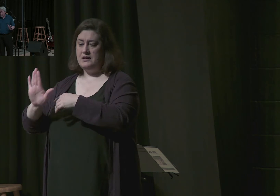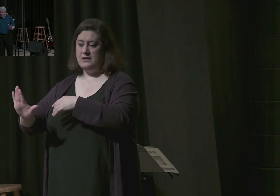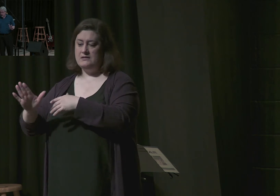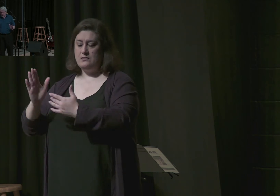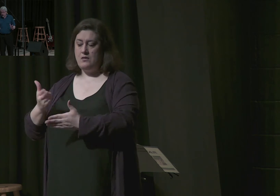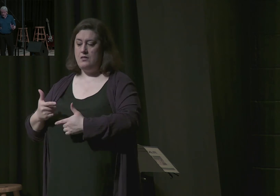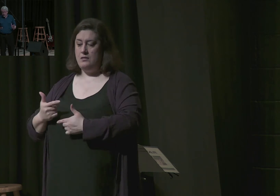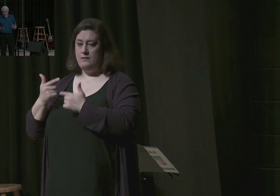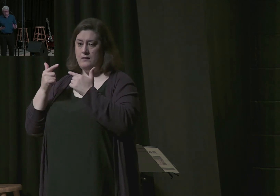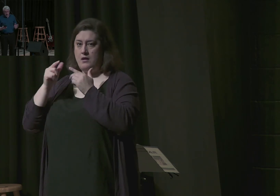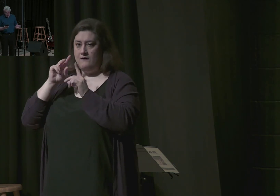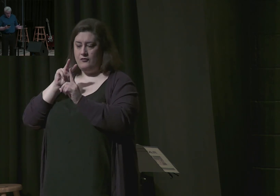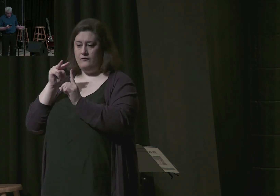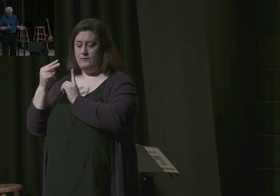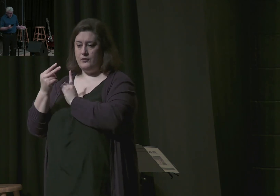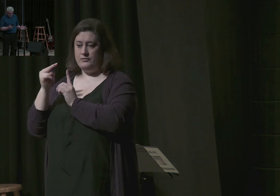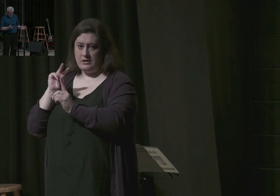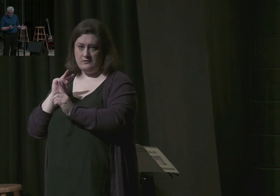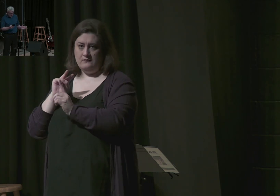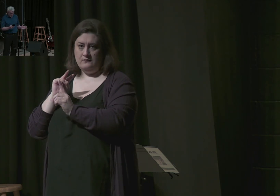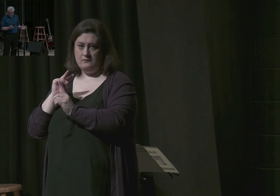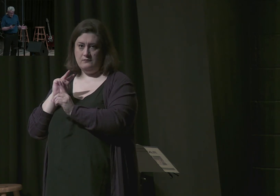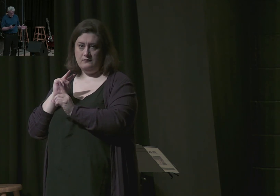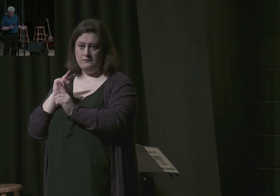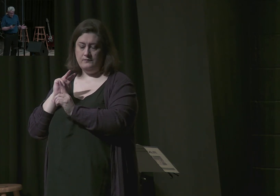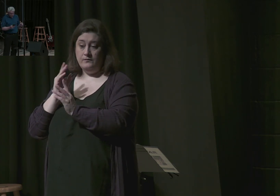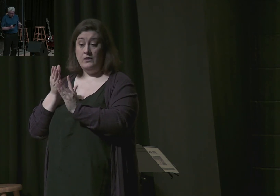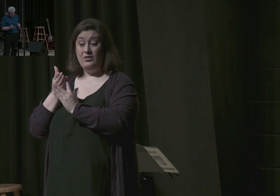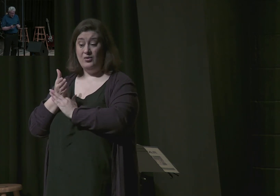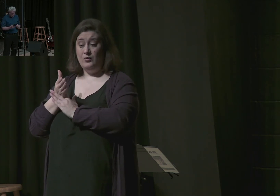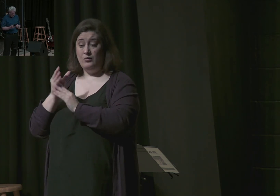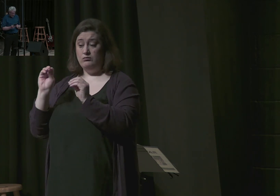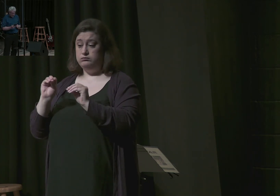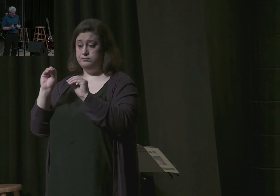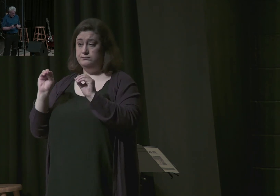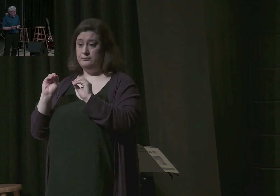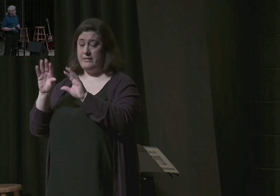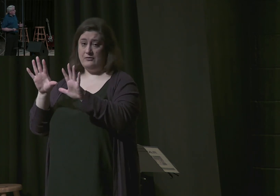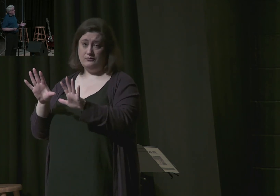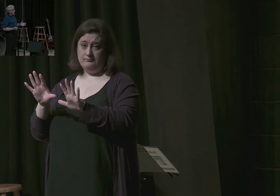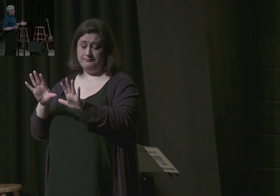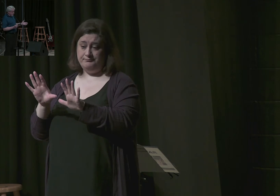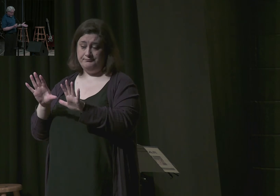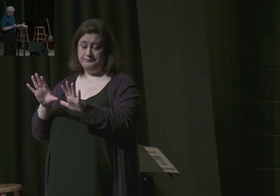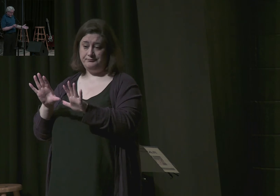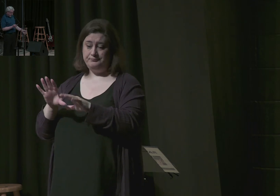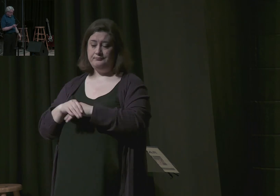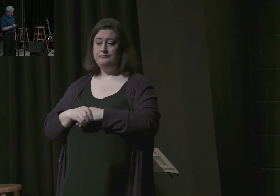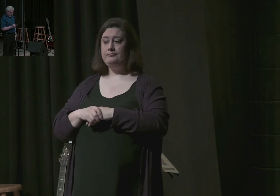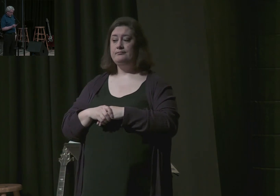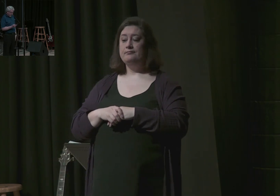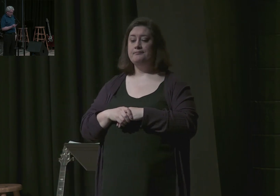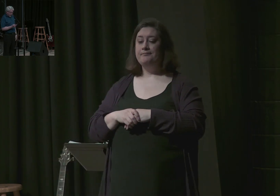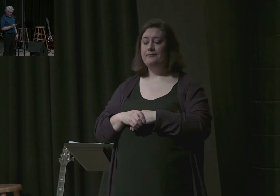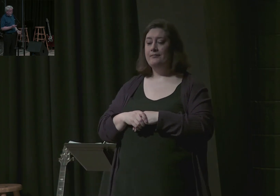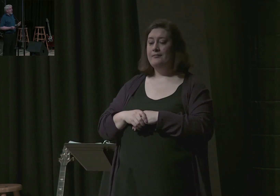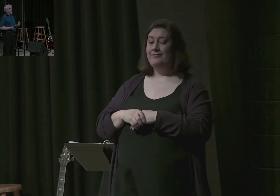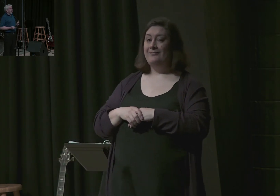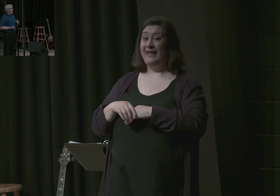life and his children. We'll find later that when Jacob does leave,